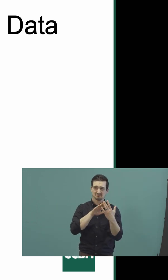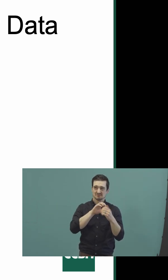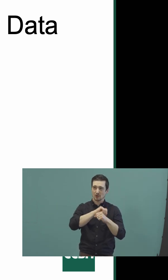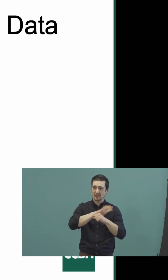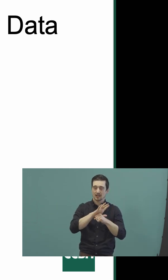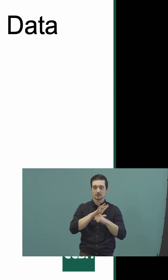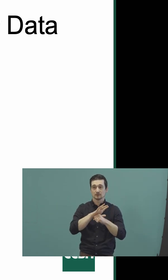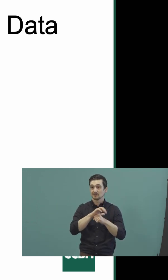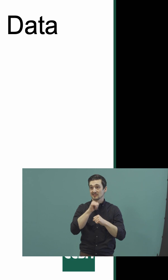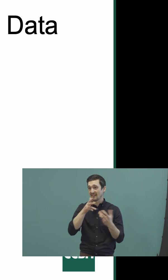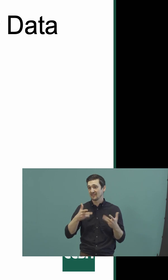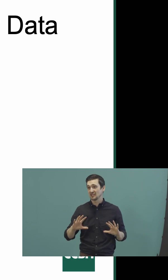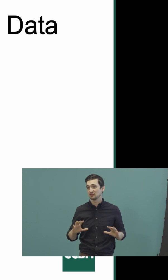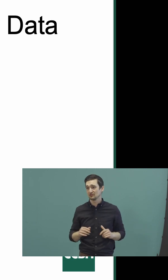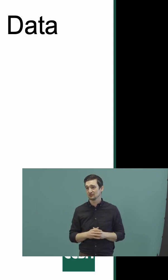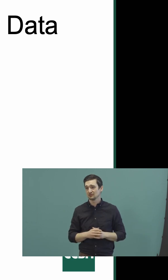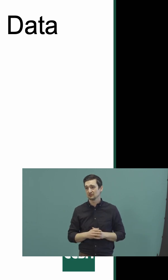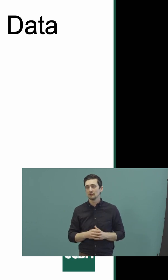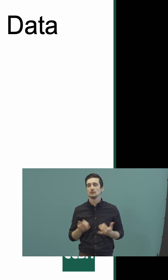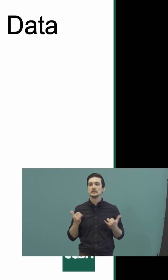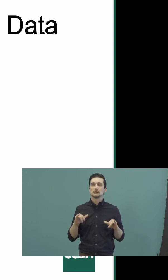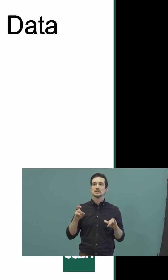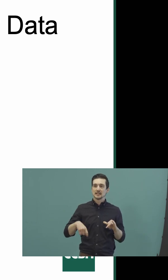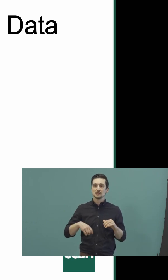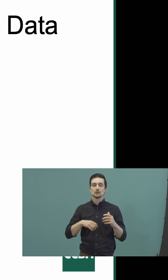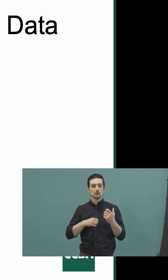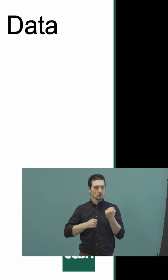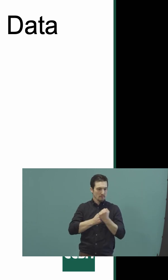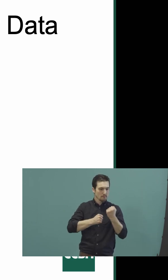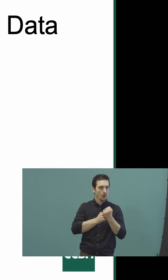and we have to continue to rally around those who are most affected.